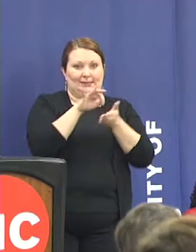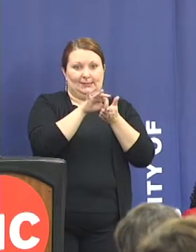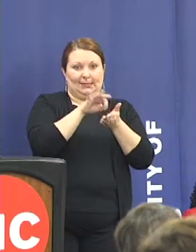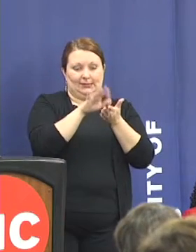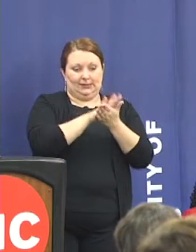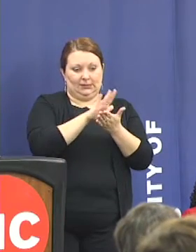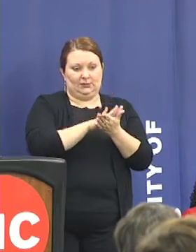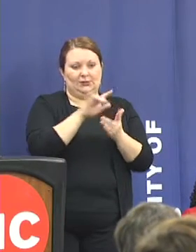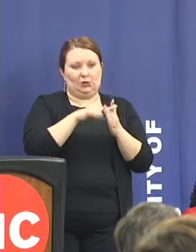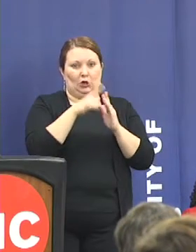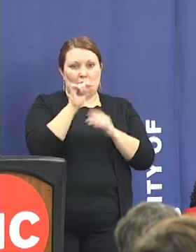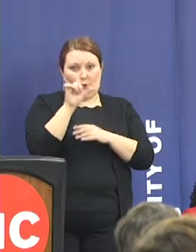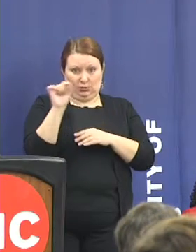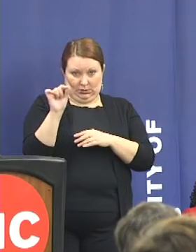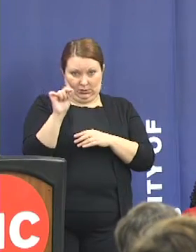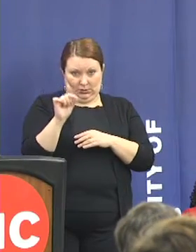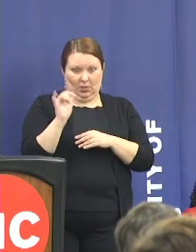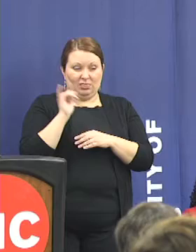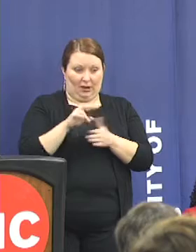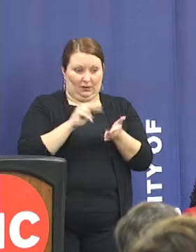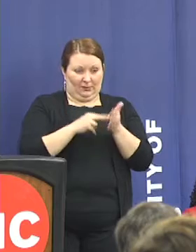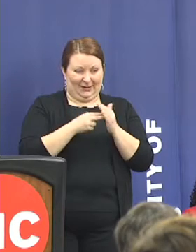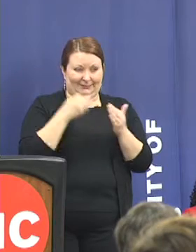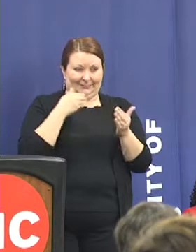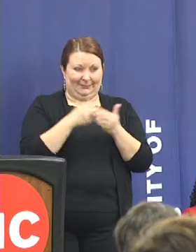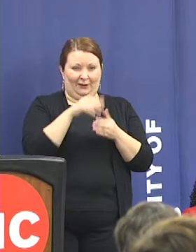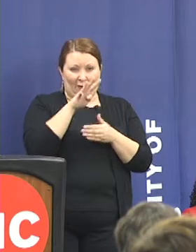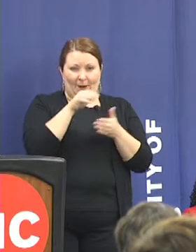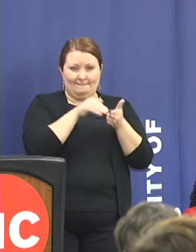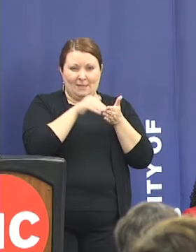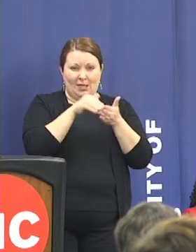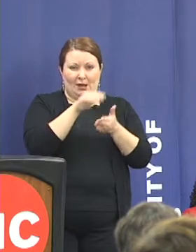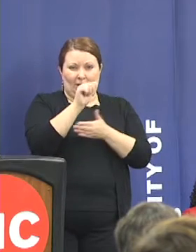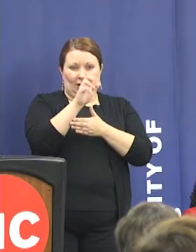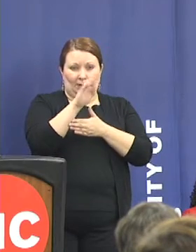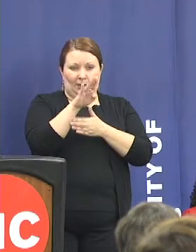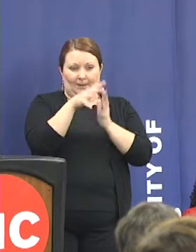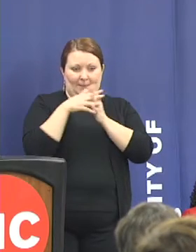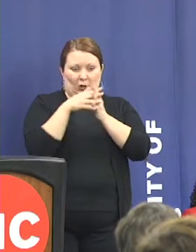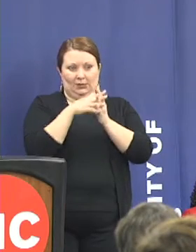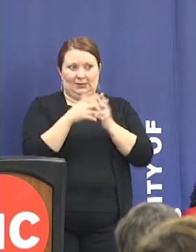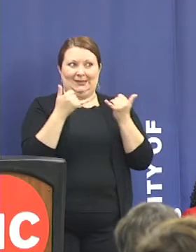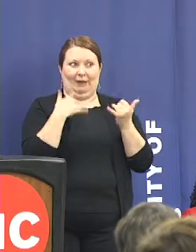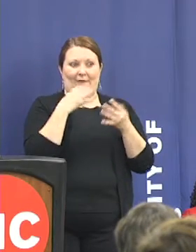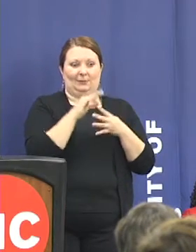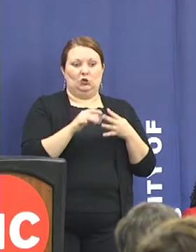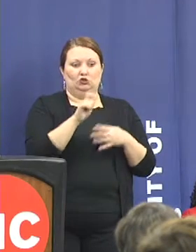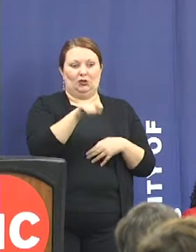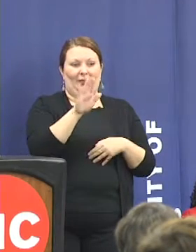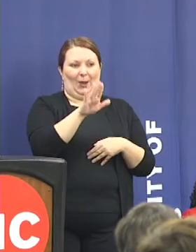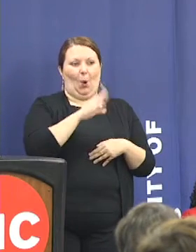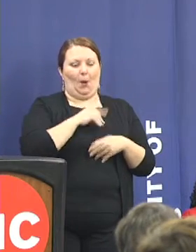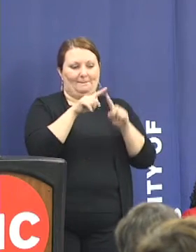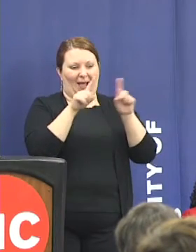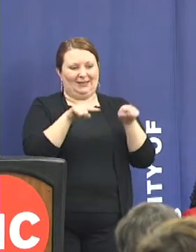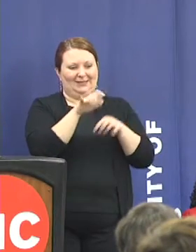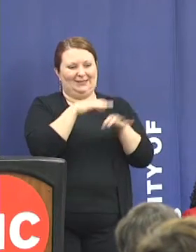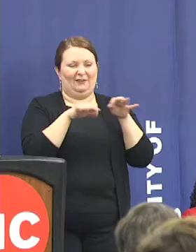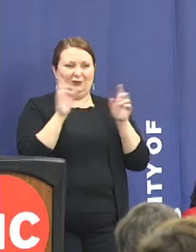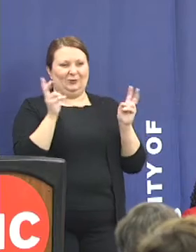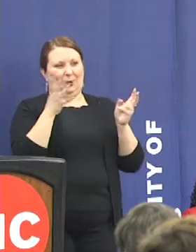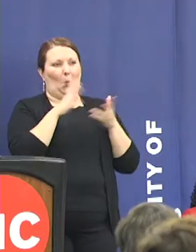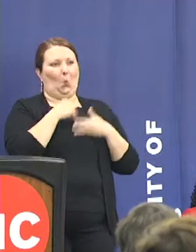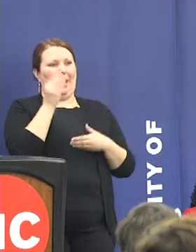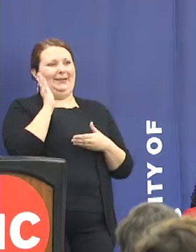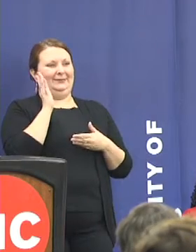for 2020. So that would mean that nearly 4 million Arab Americans would have the option of checking their own box rather than the white